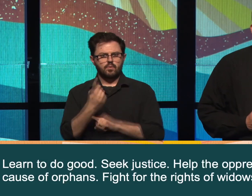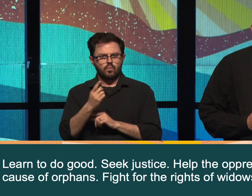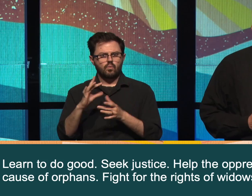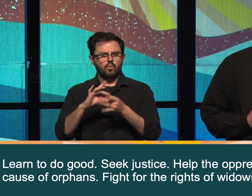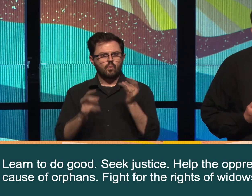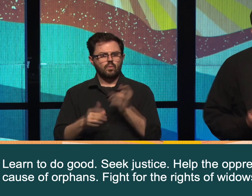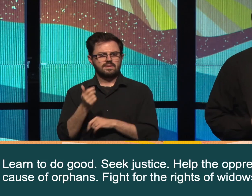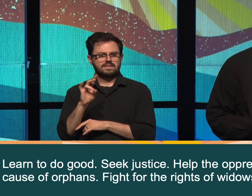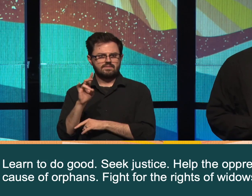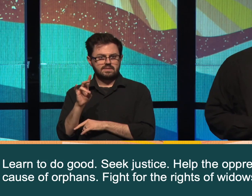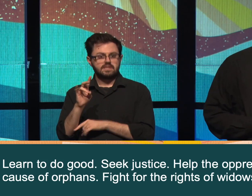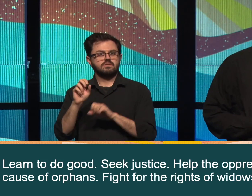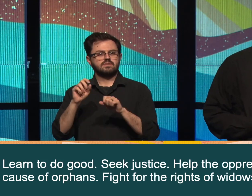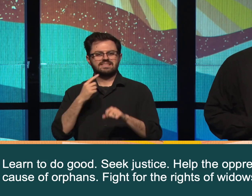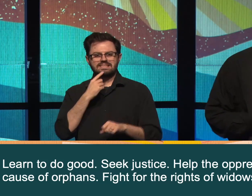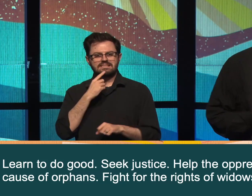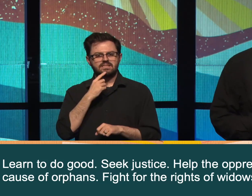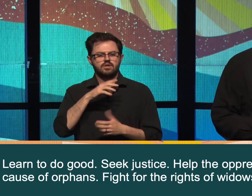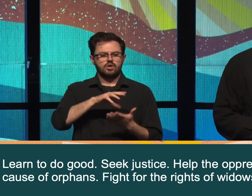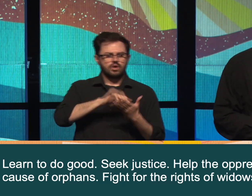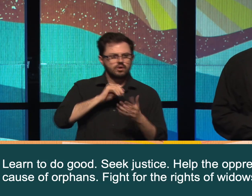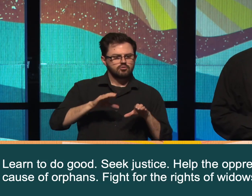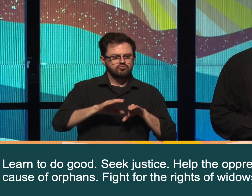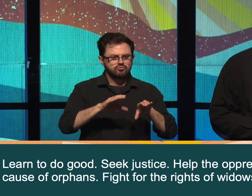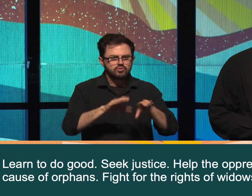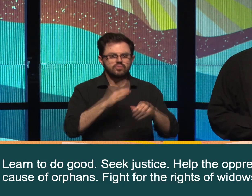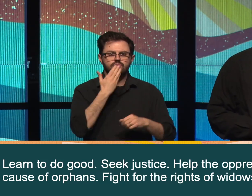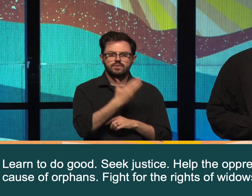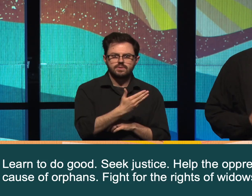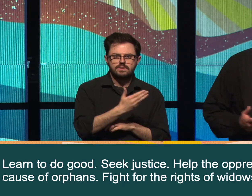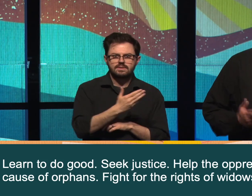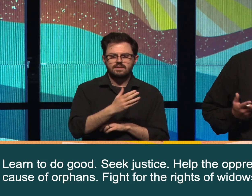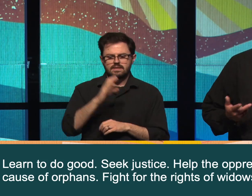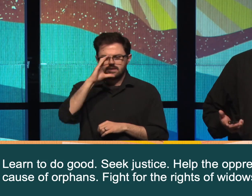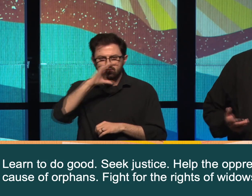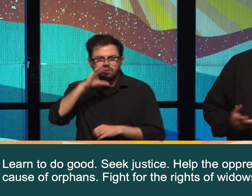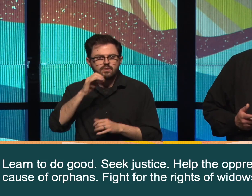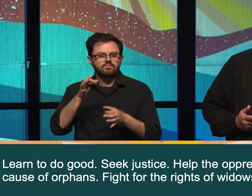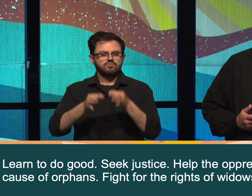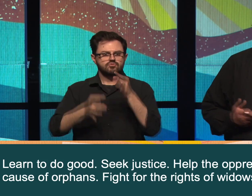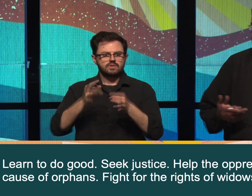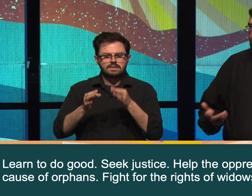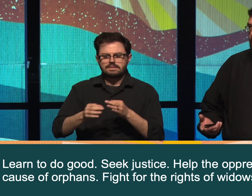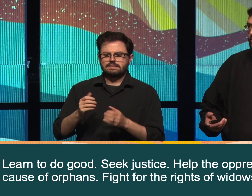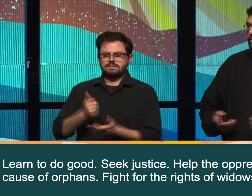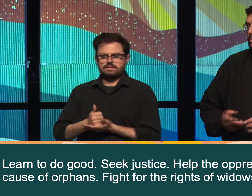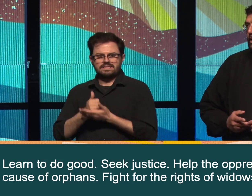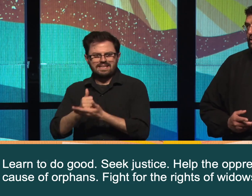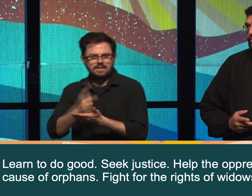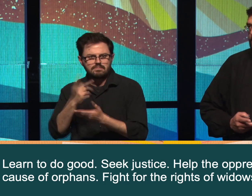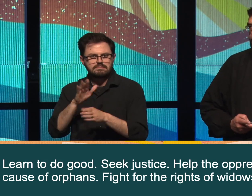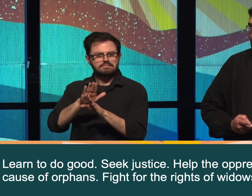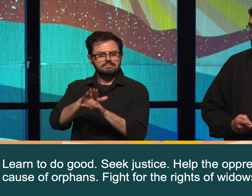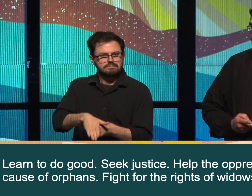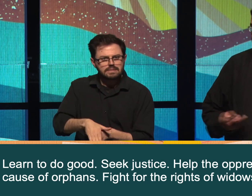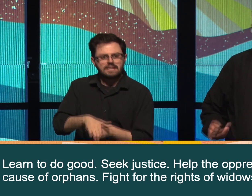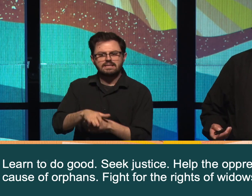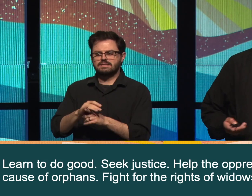good, to seek justice, to help the oppressed, defend the cause of orphans, fight for the right